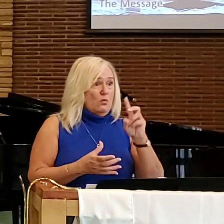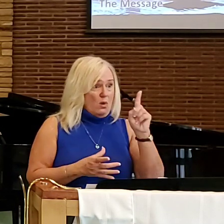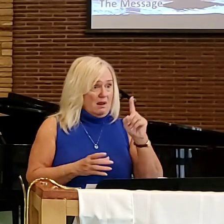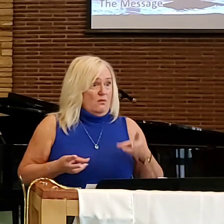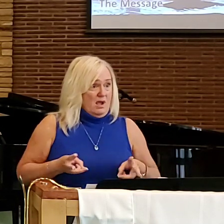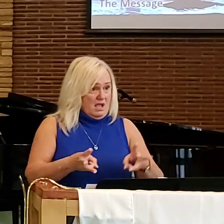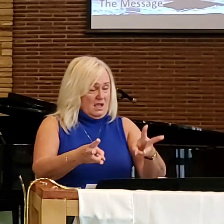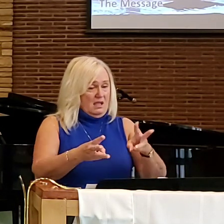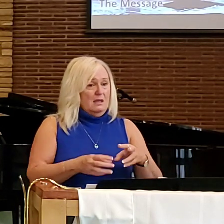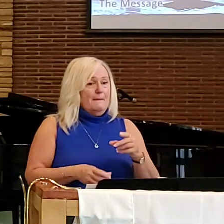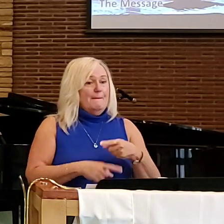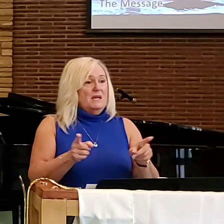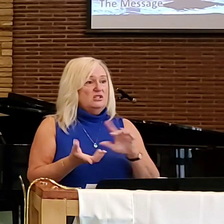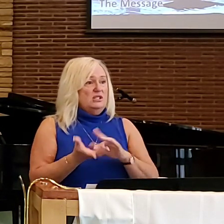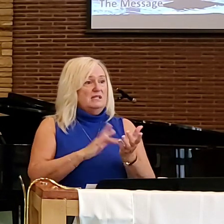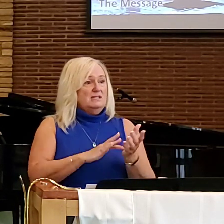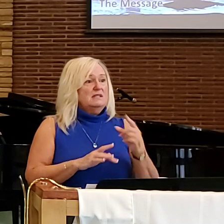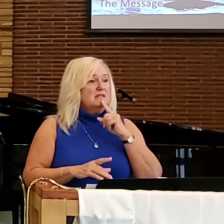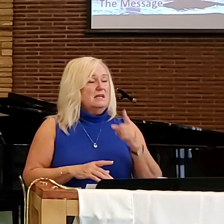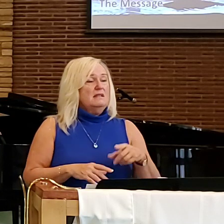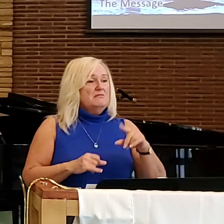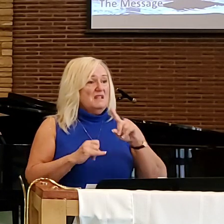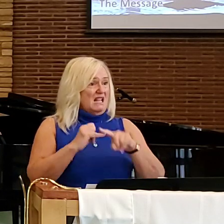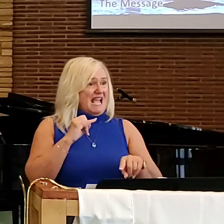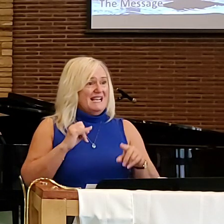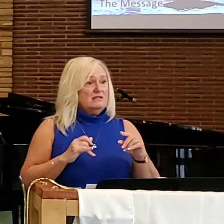But Jesus said, the last shall be first.